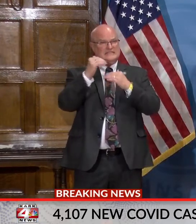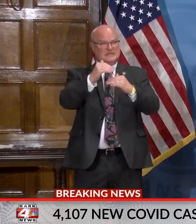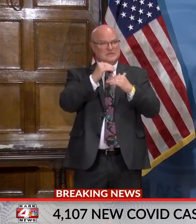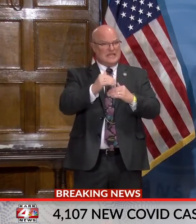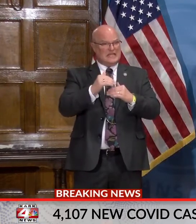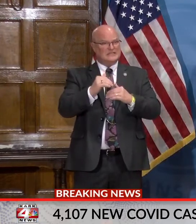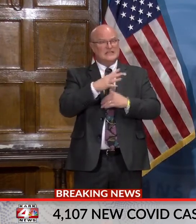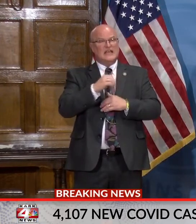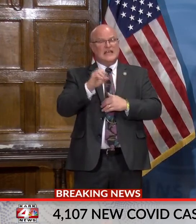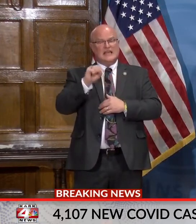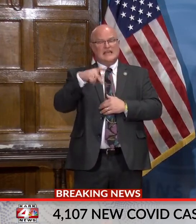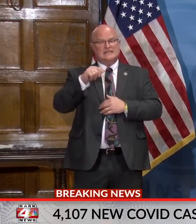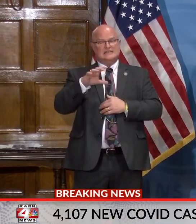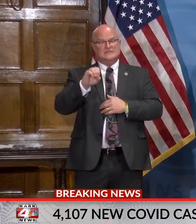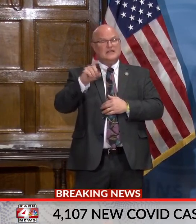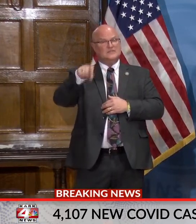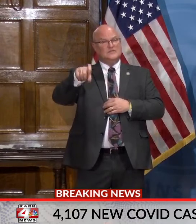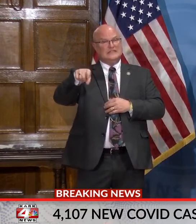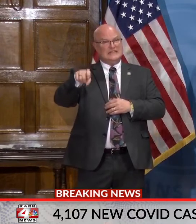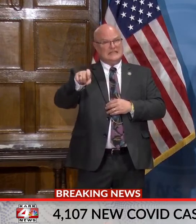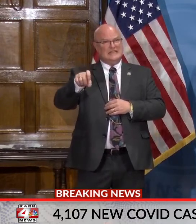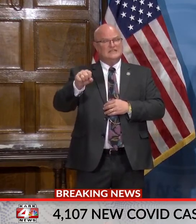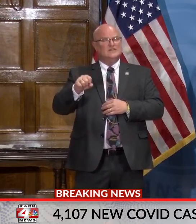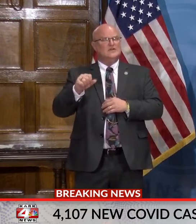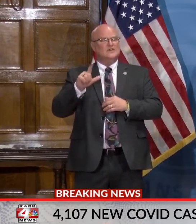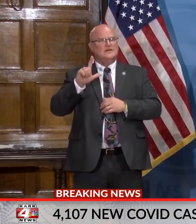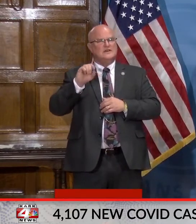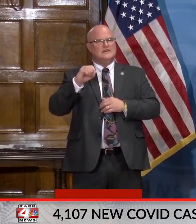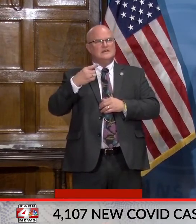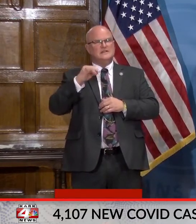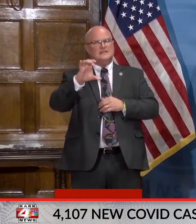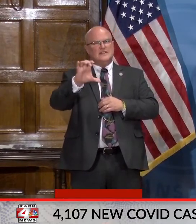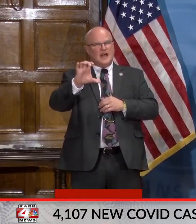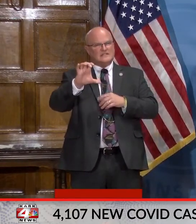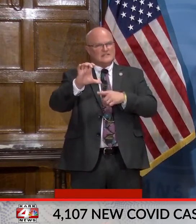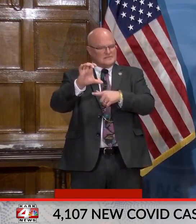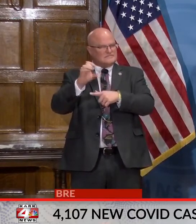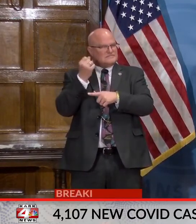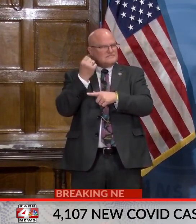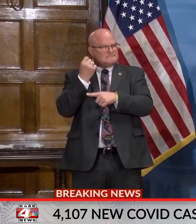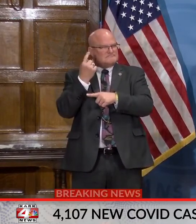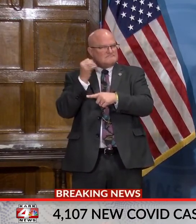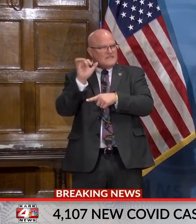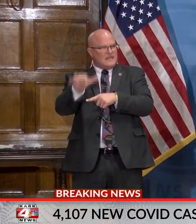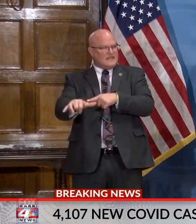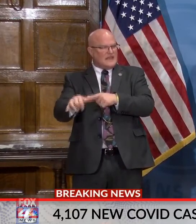limitations and spacing that you need. So there's a logic to that. In terms of the